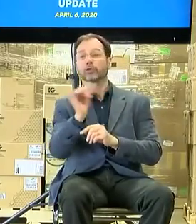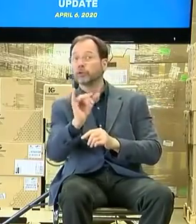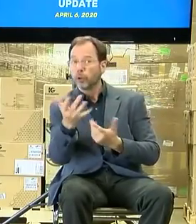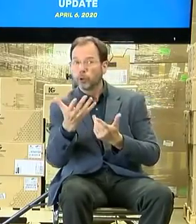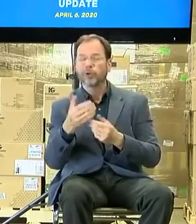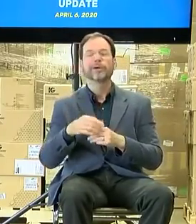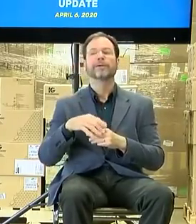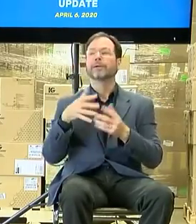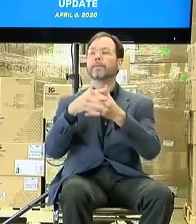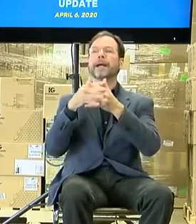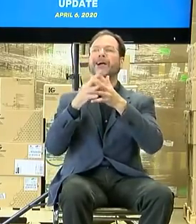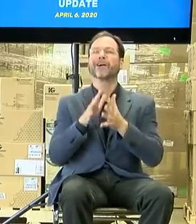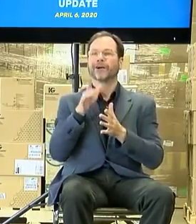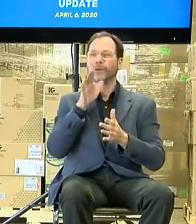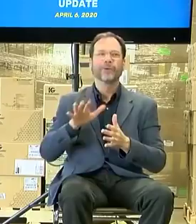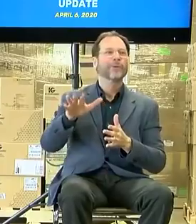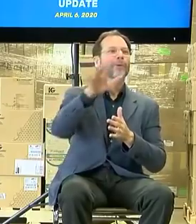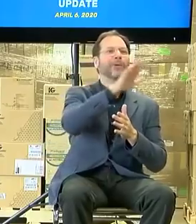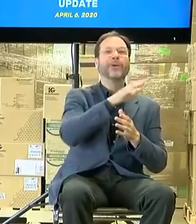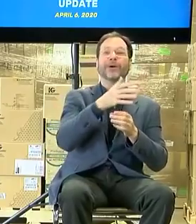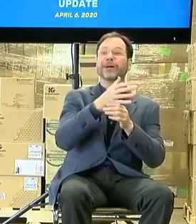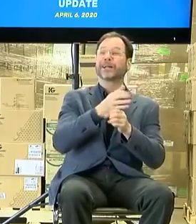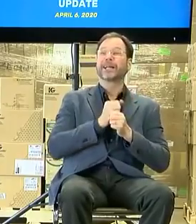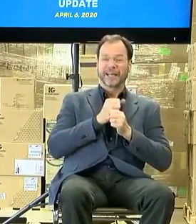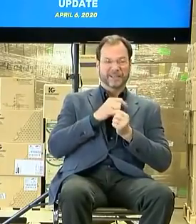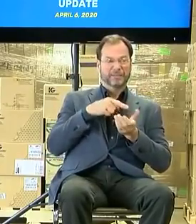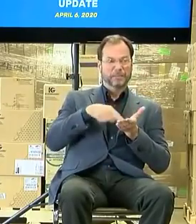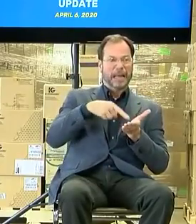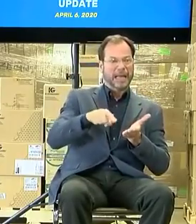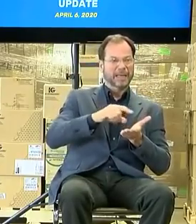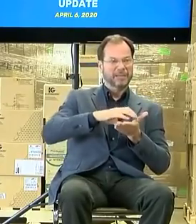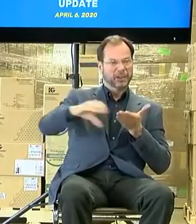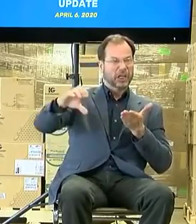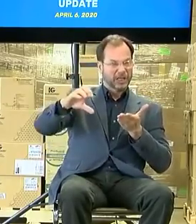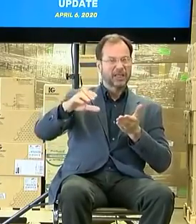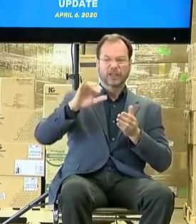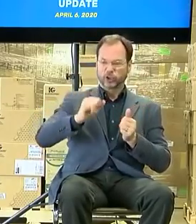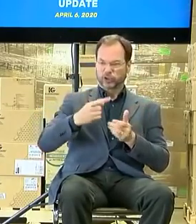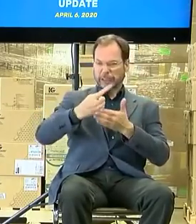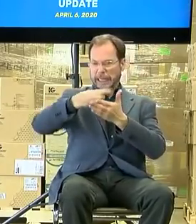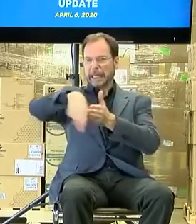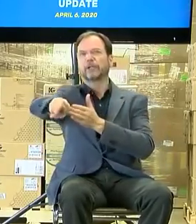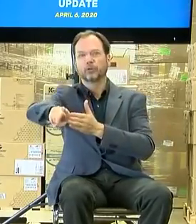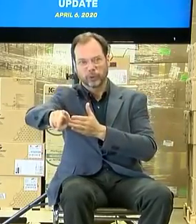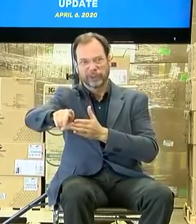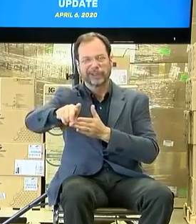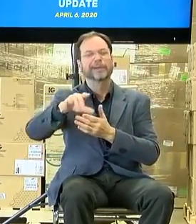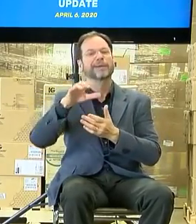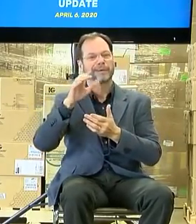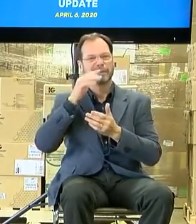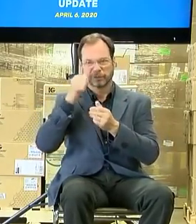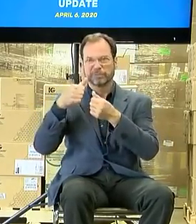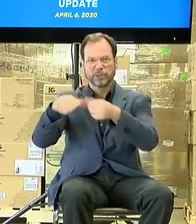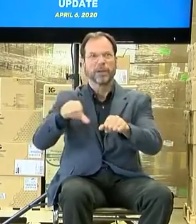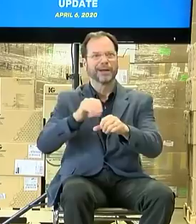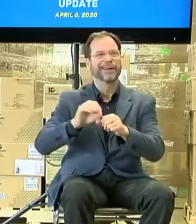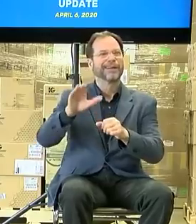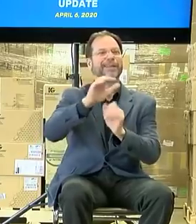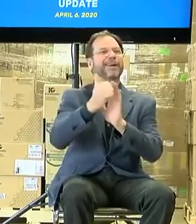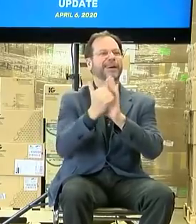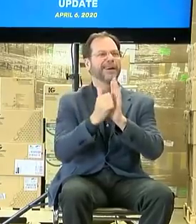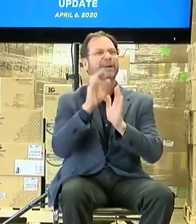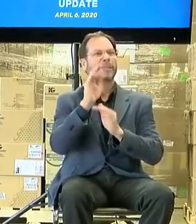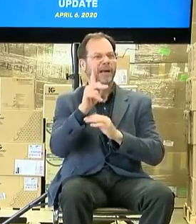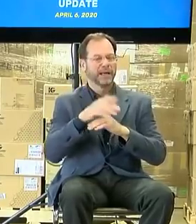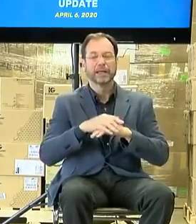our fellow Americans should begin next week. This is the money that goes to individuals who